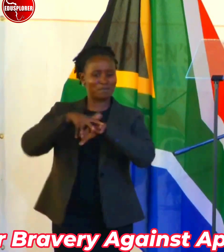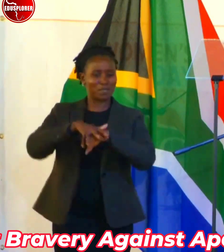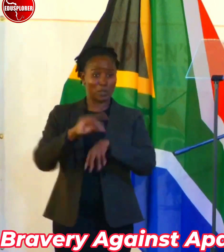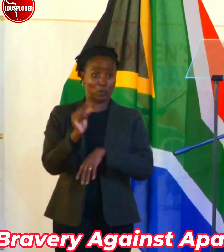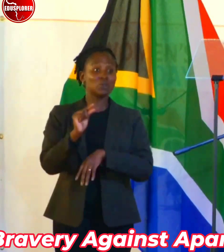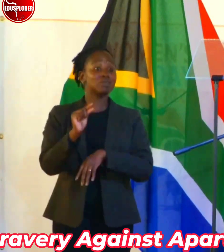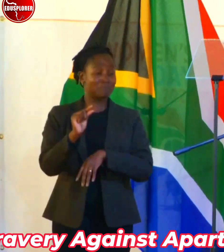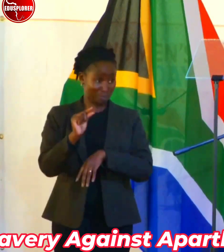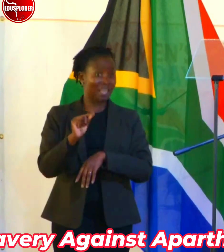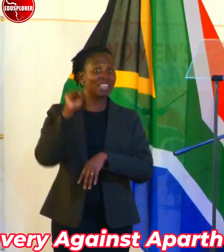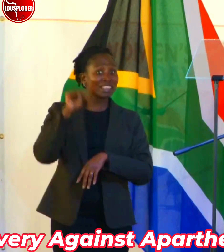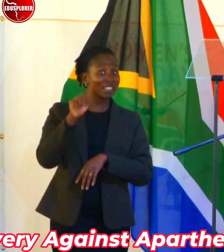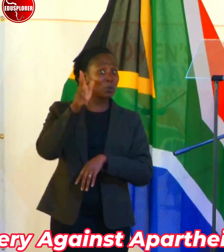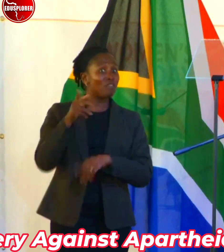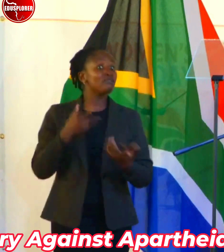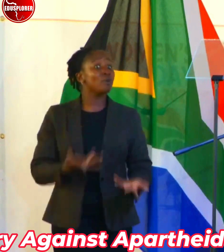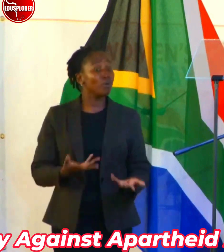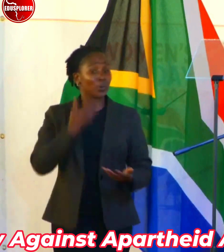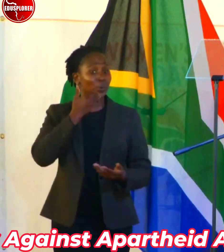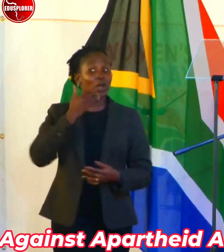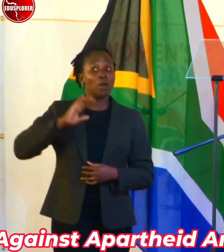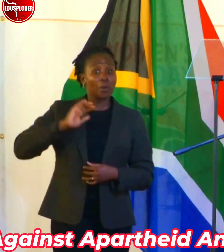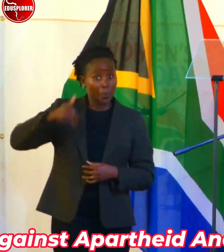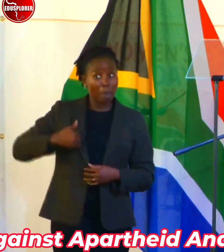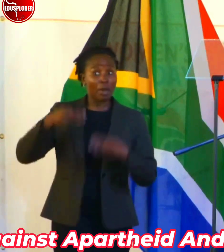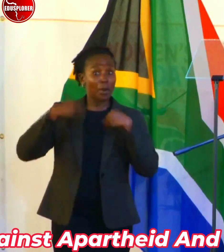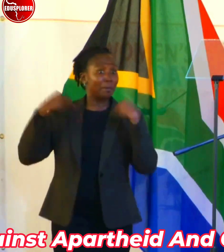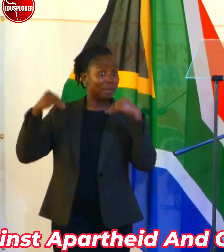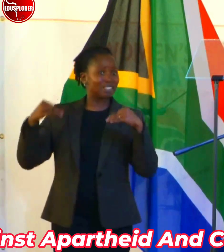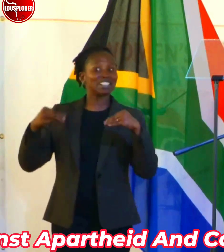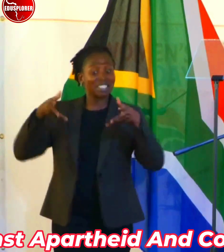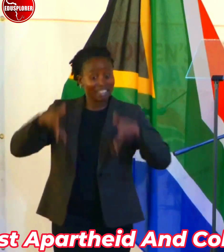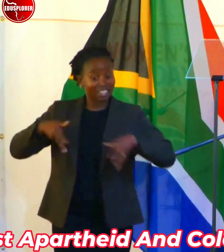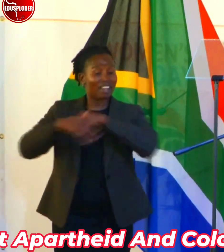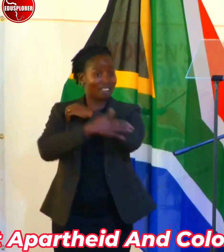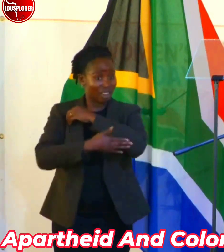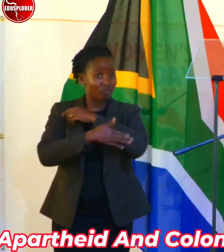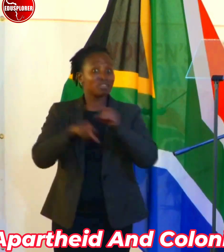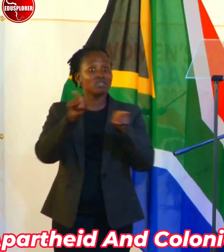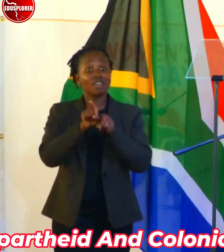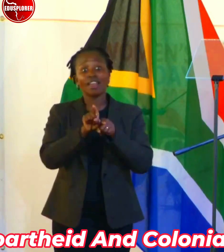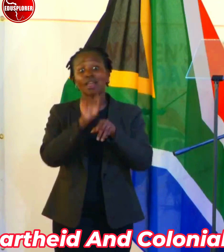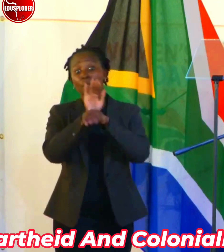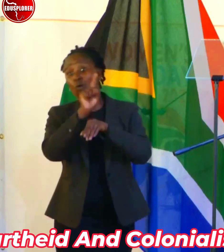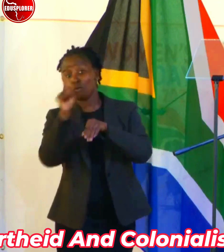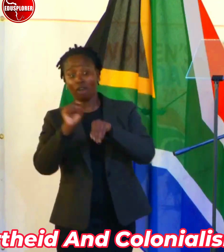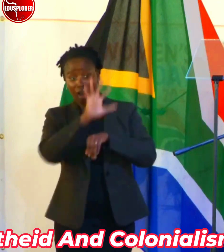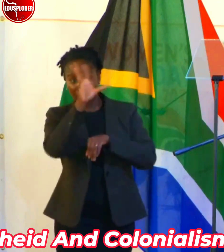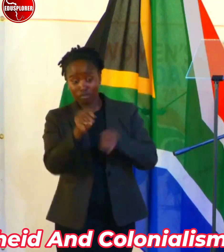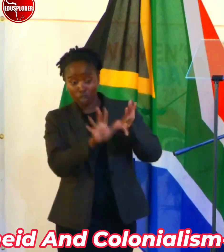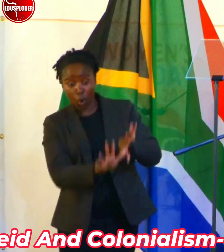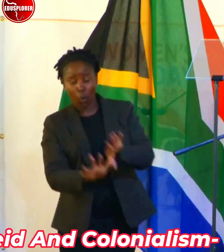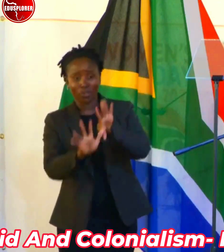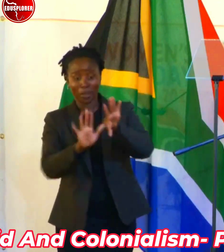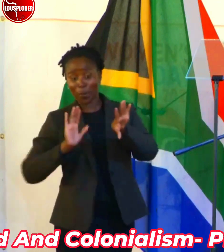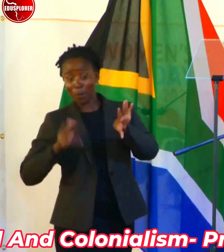will give women-owned businesses in our country and across the African continent